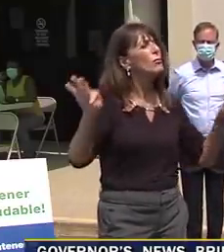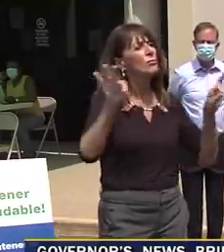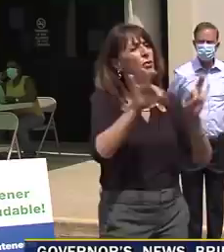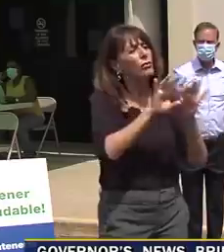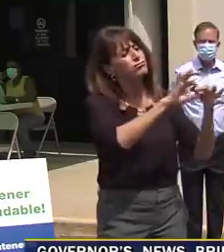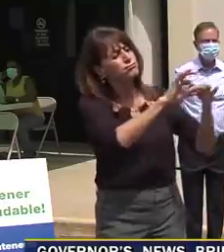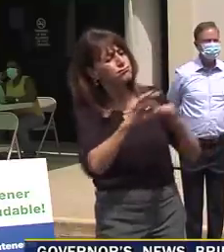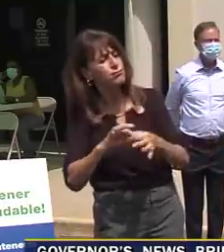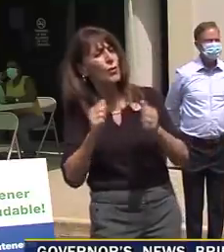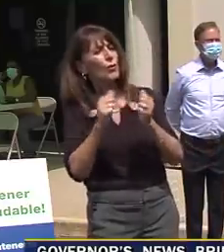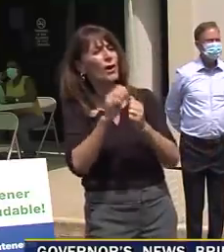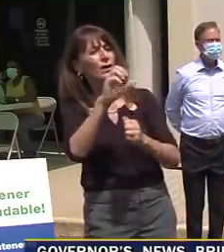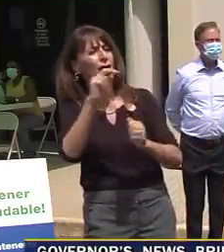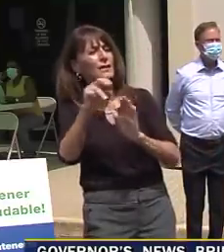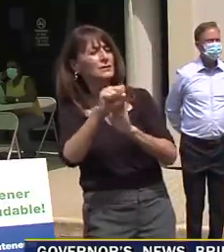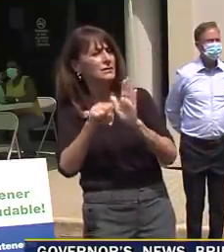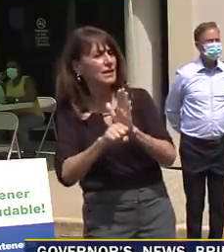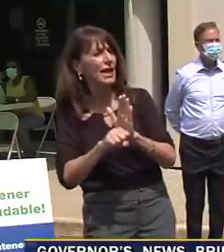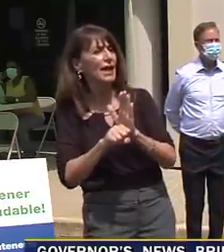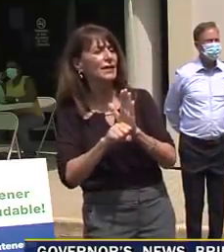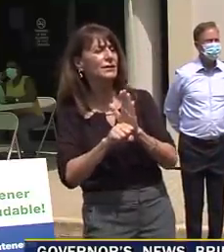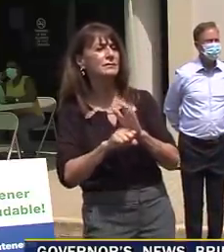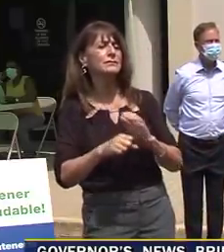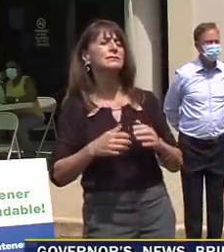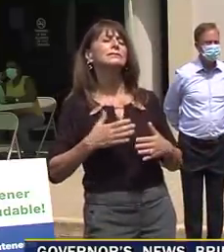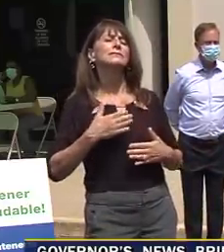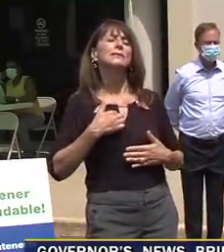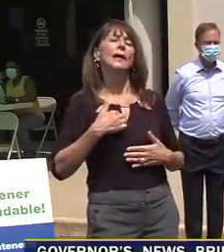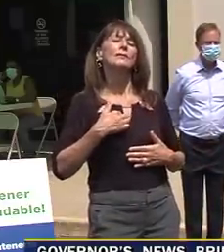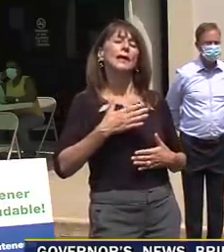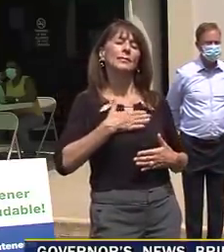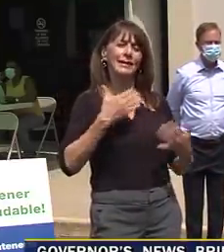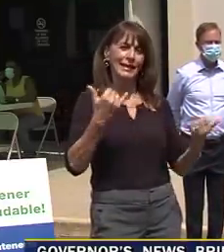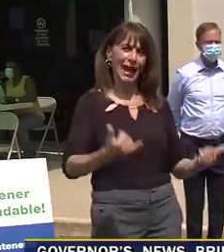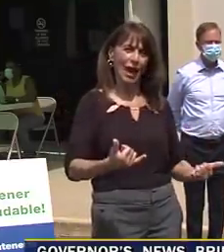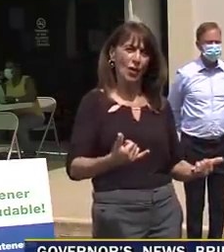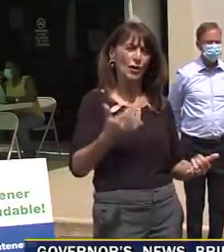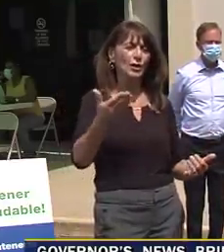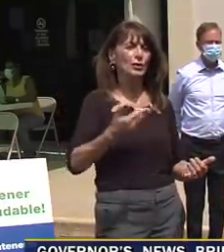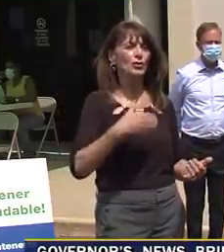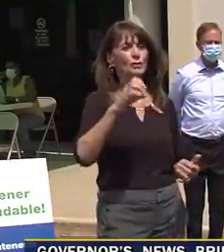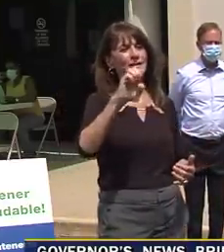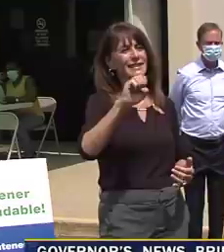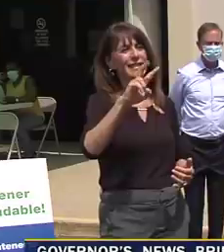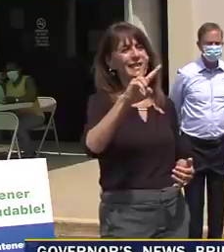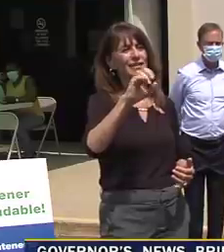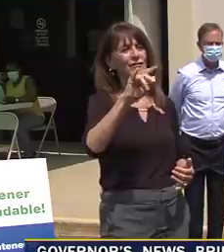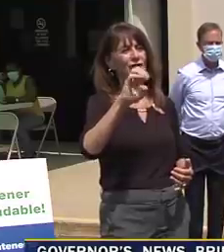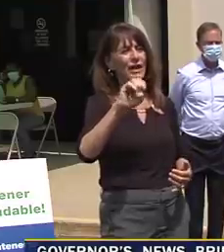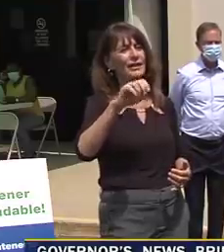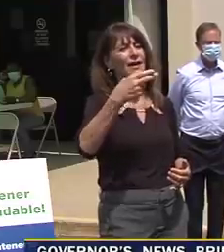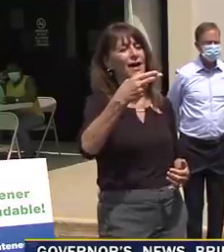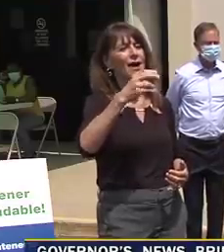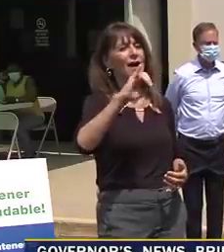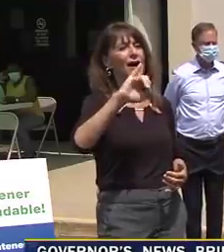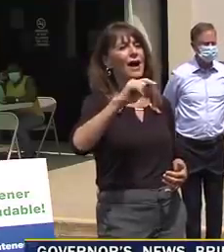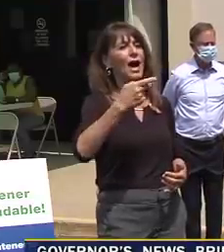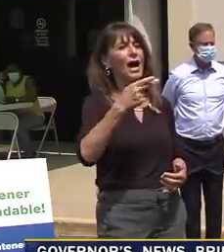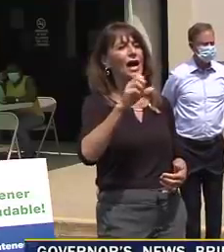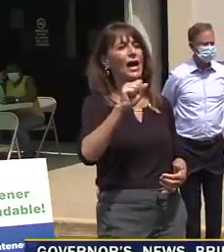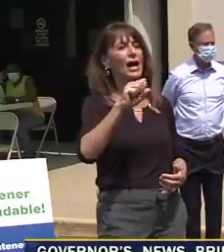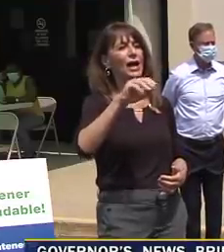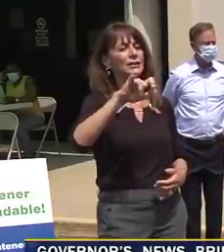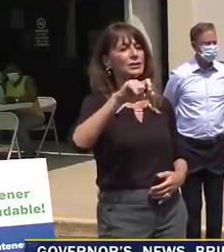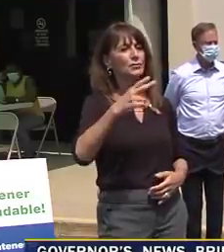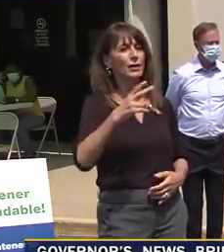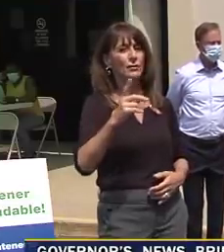state, and it's my pleasure to introduce Yvette Highsmith. Yvette and I are